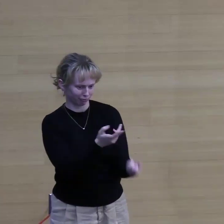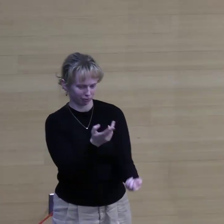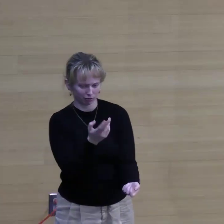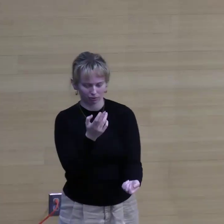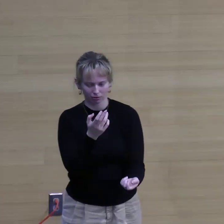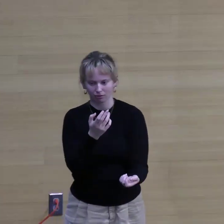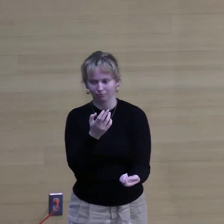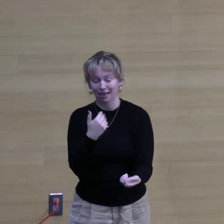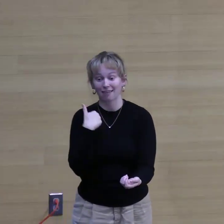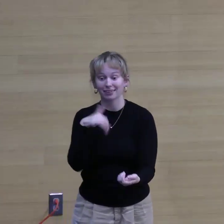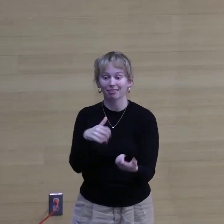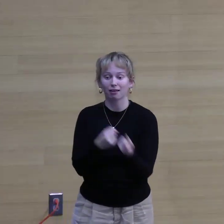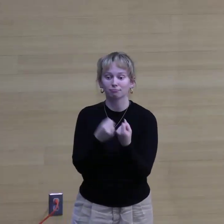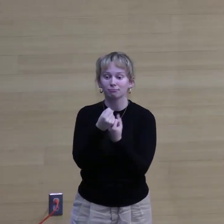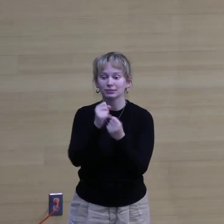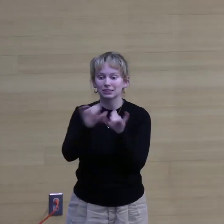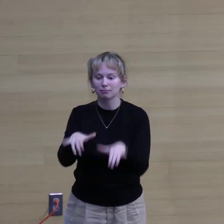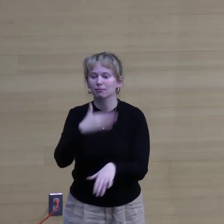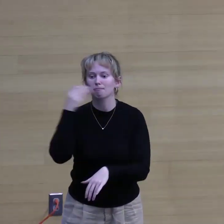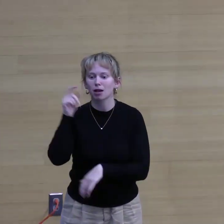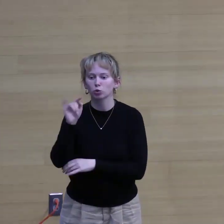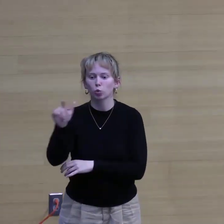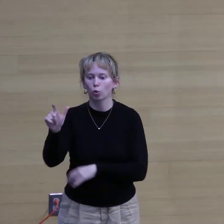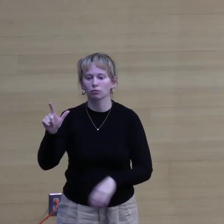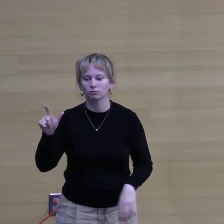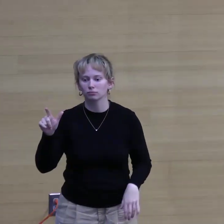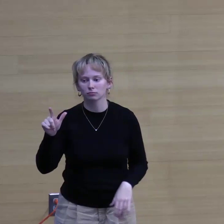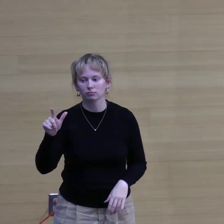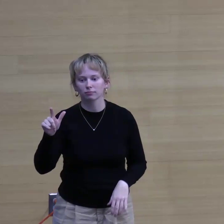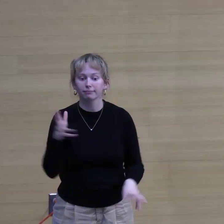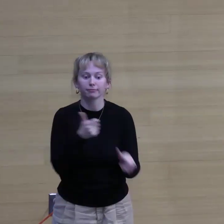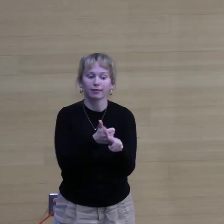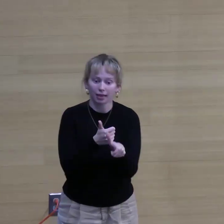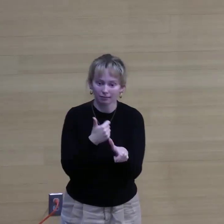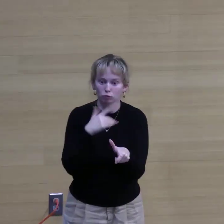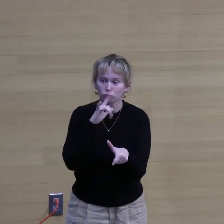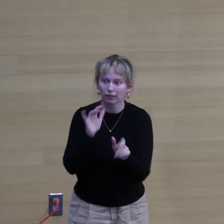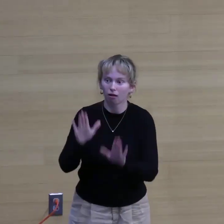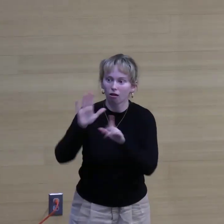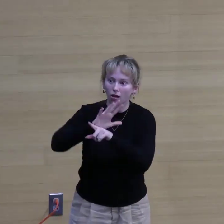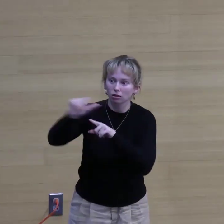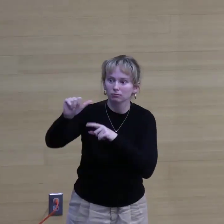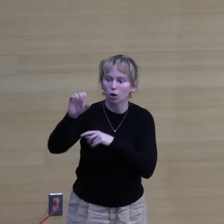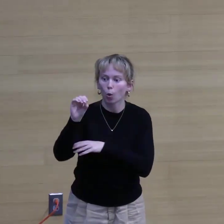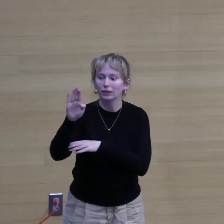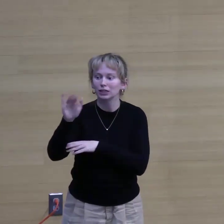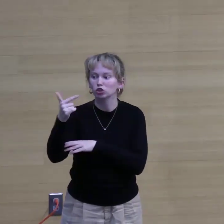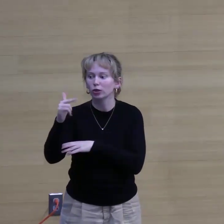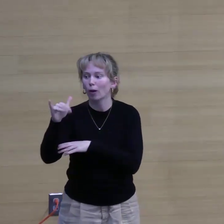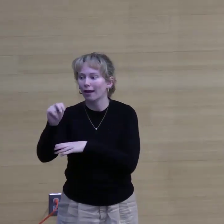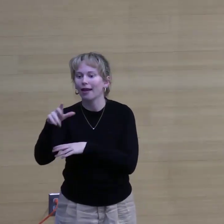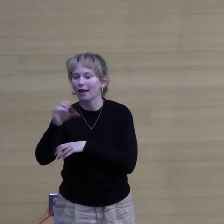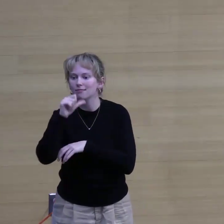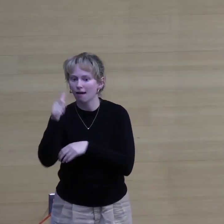that is the best tool in your toolbox. Followed by having a really good OBGYN that's not ableist and will support